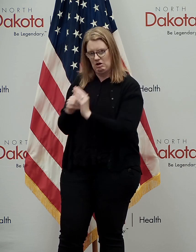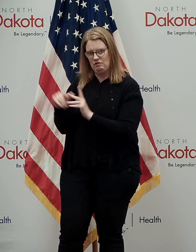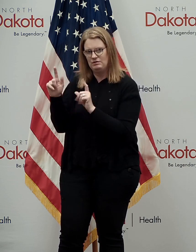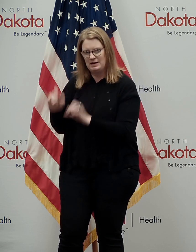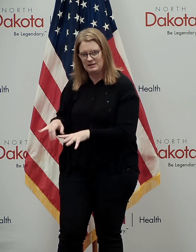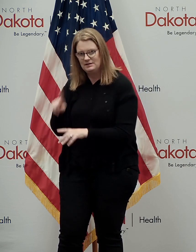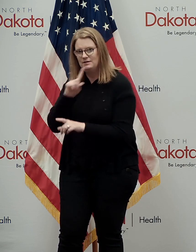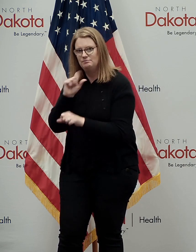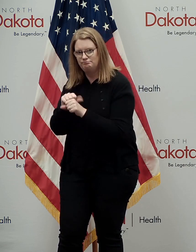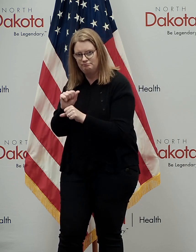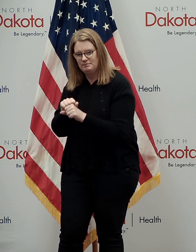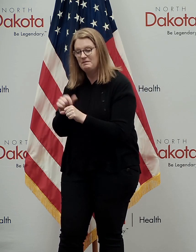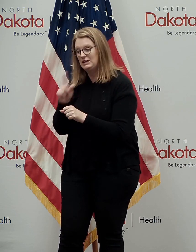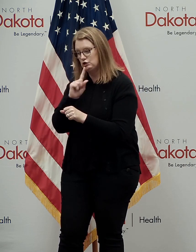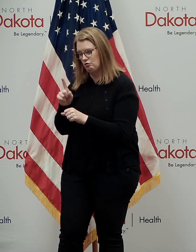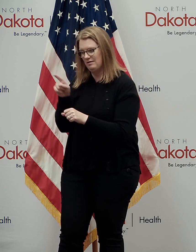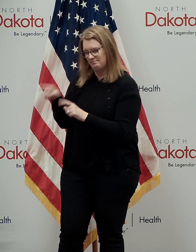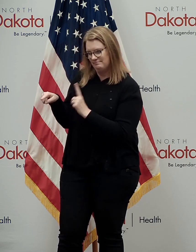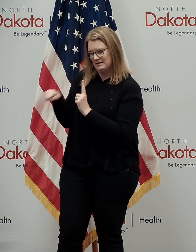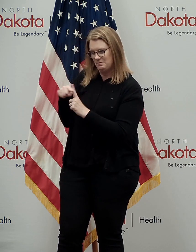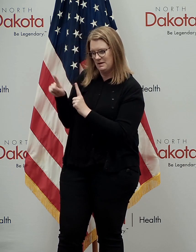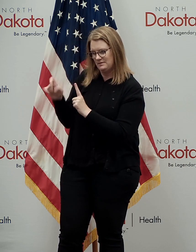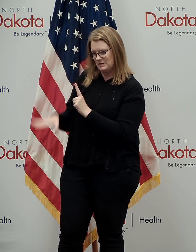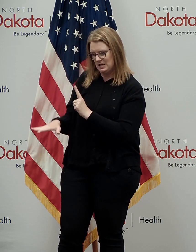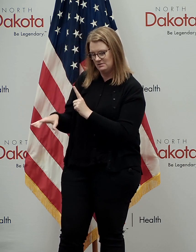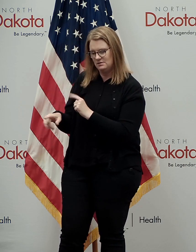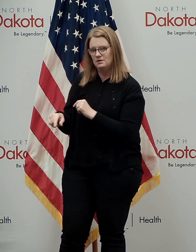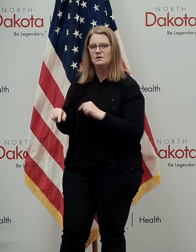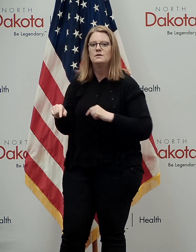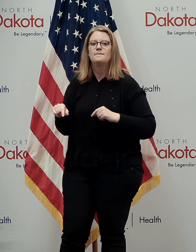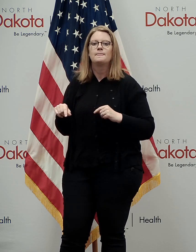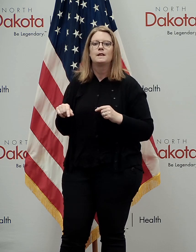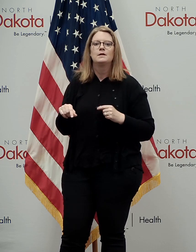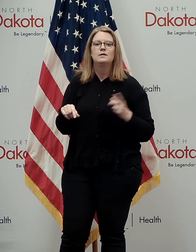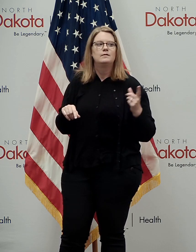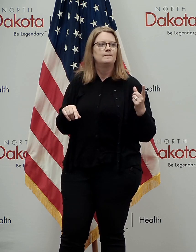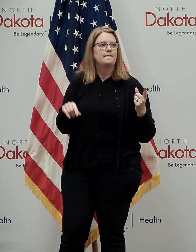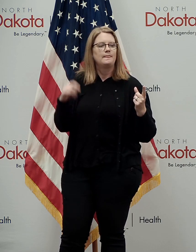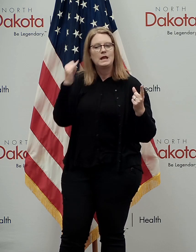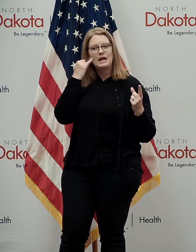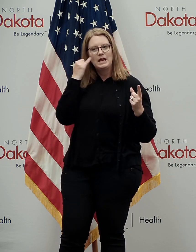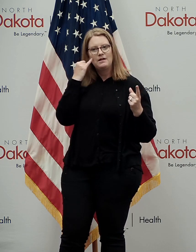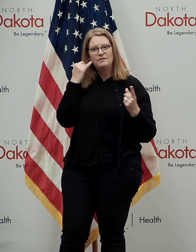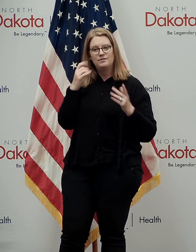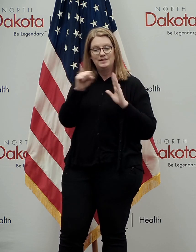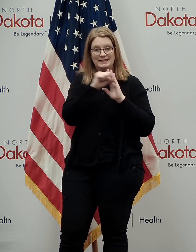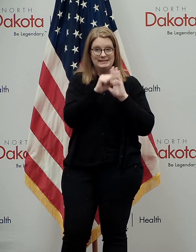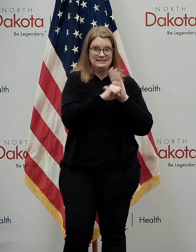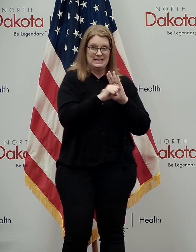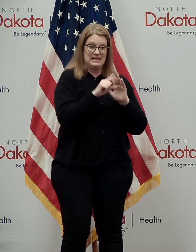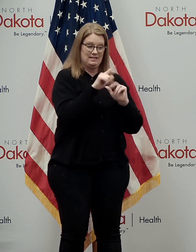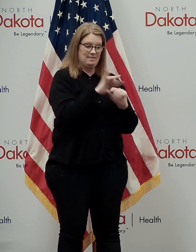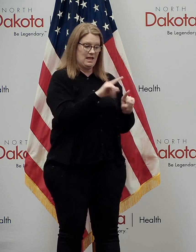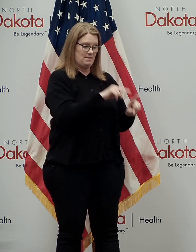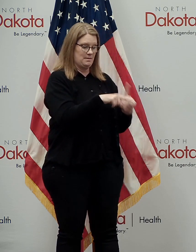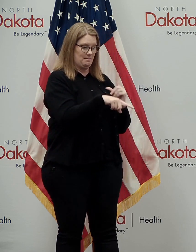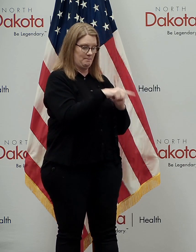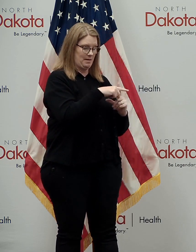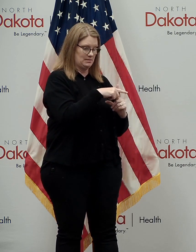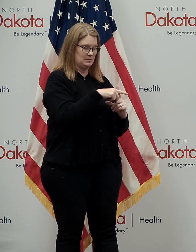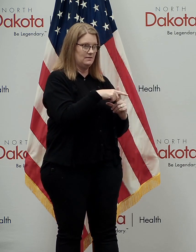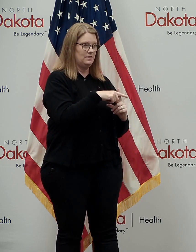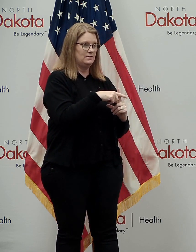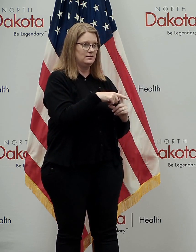to confirm that it is a positive test. To state that another way, if we had a positive test at our state lab, but then this test was